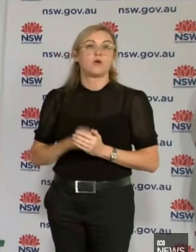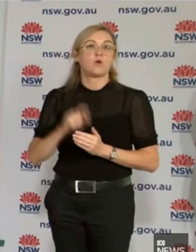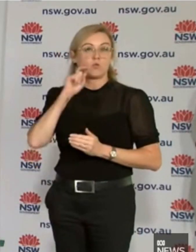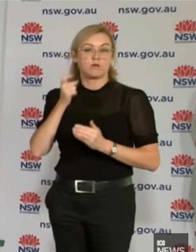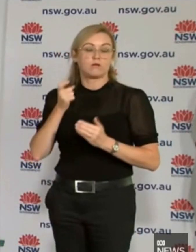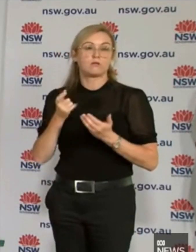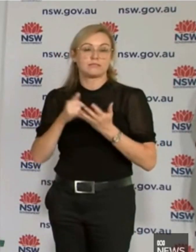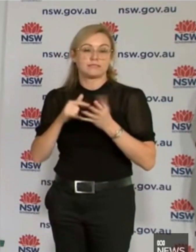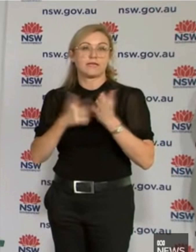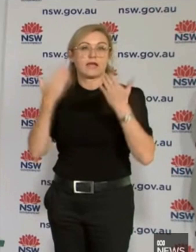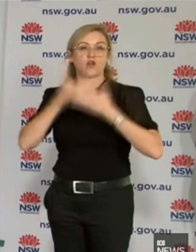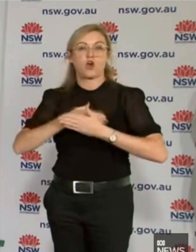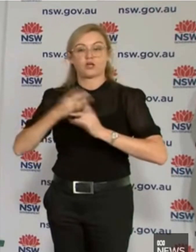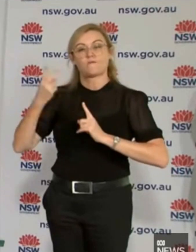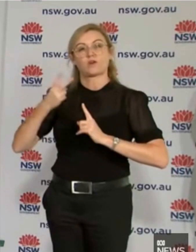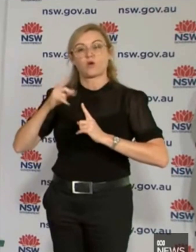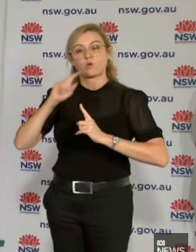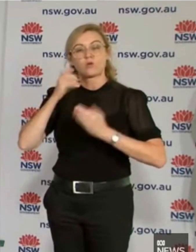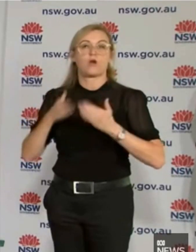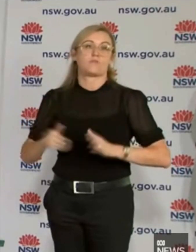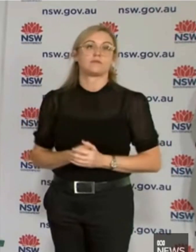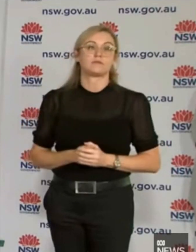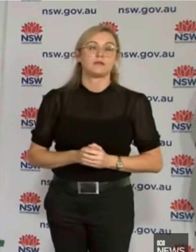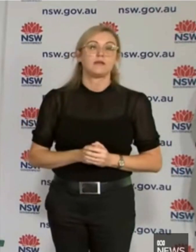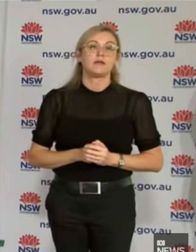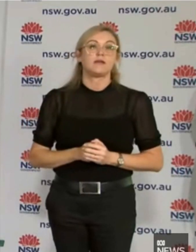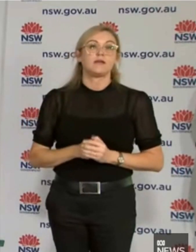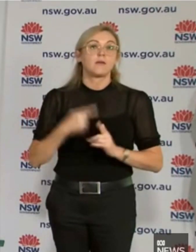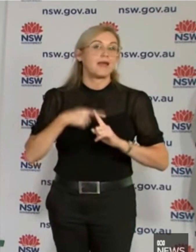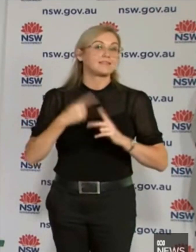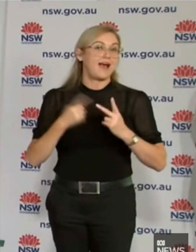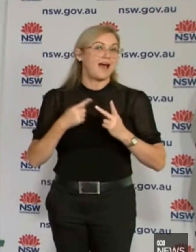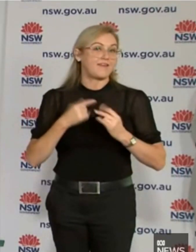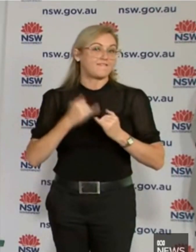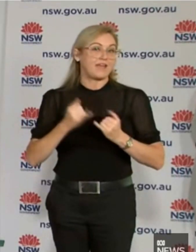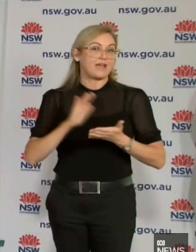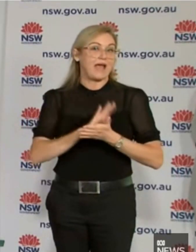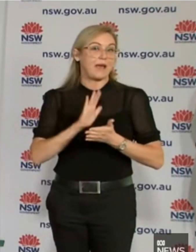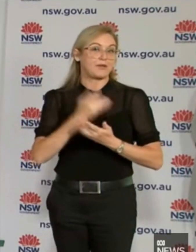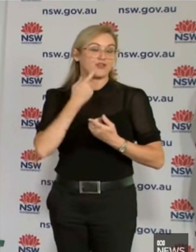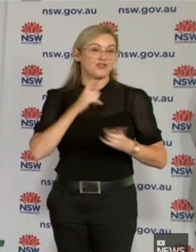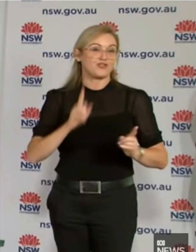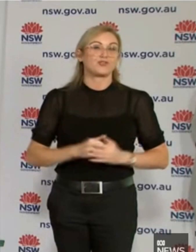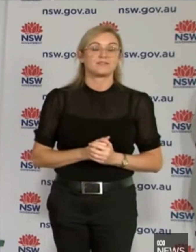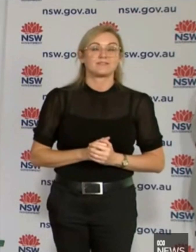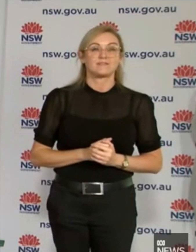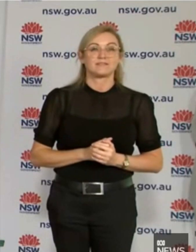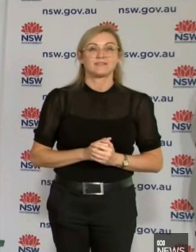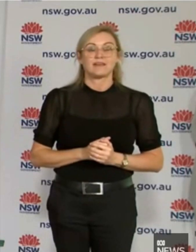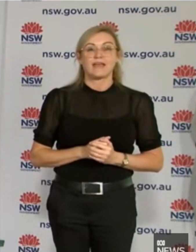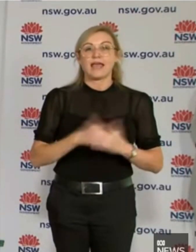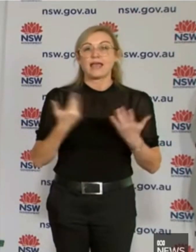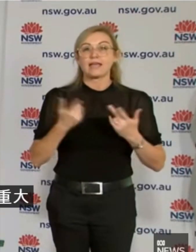out of that arrangement. And the other good news that I'm really pleased to be saying today, there's been no more major